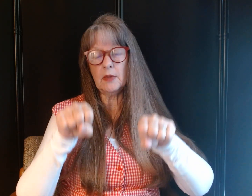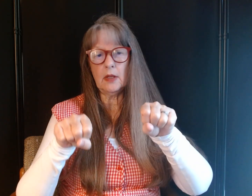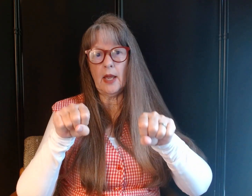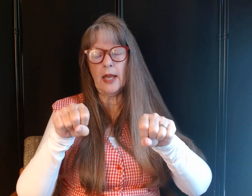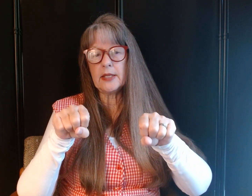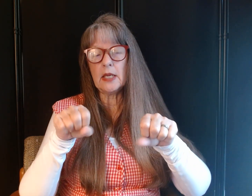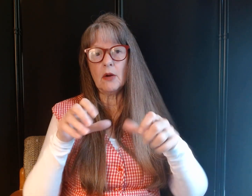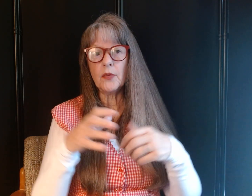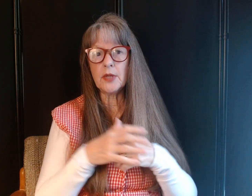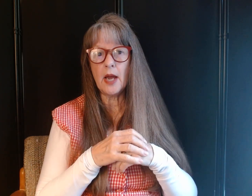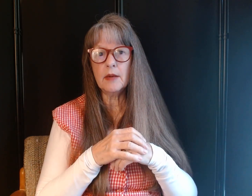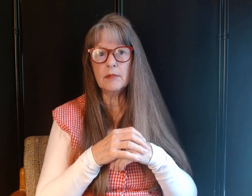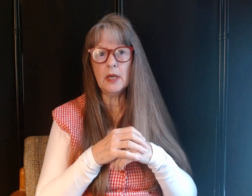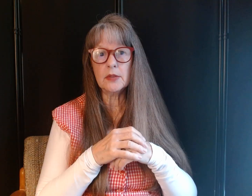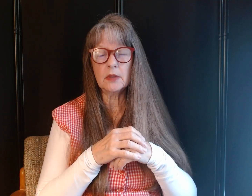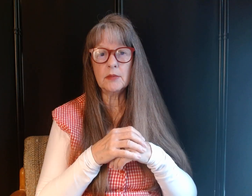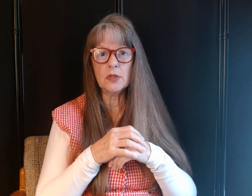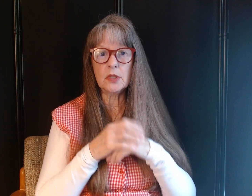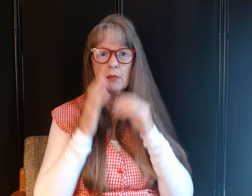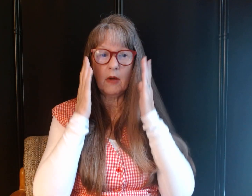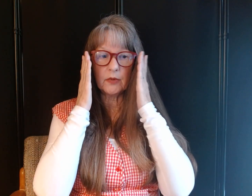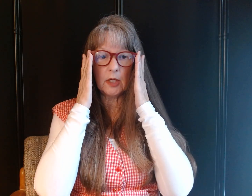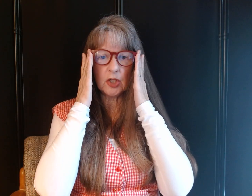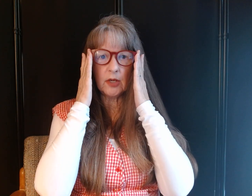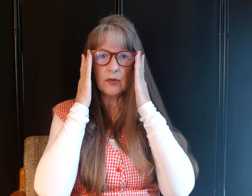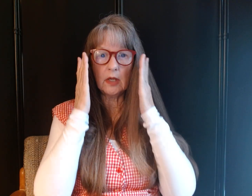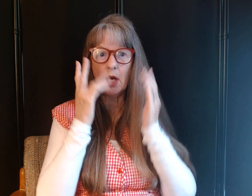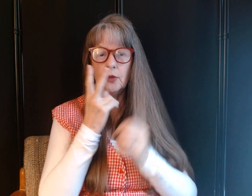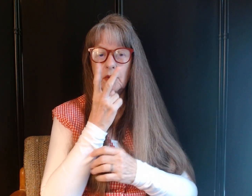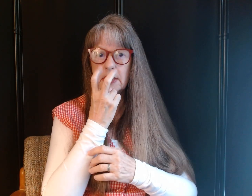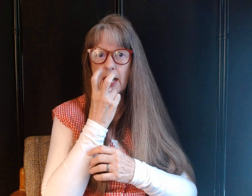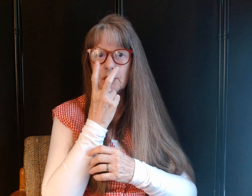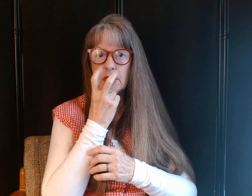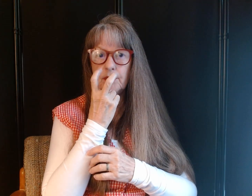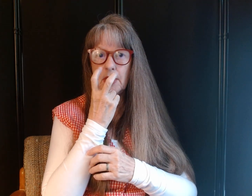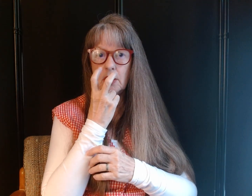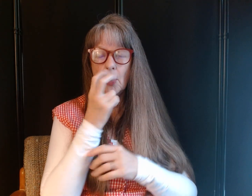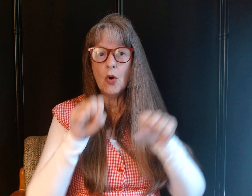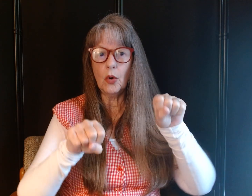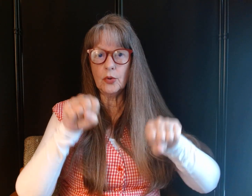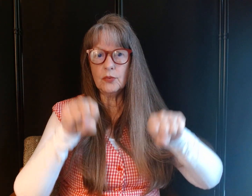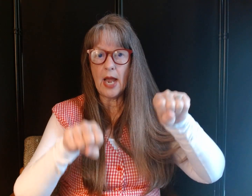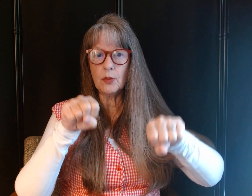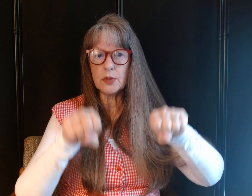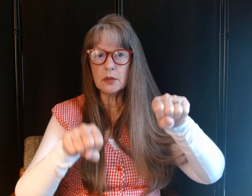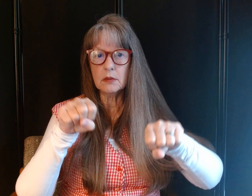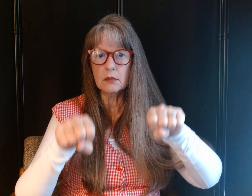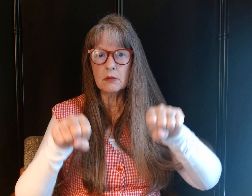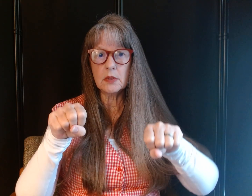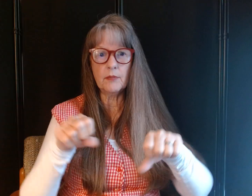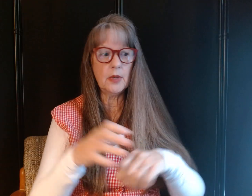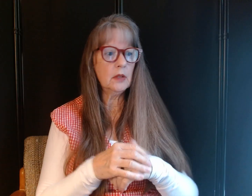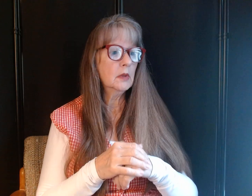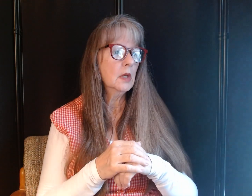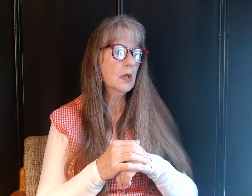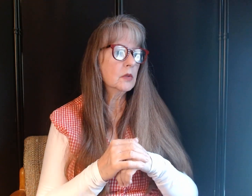I see it all the time. Sometimes in the same conversation, I do that a lot. You can doubt something or you doubt something. So